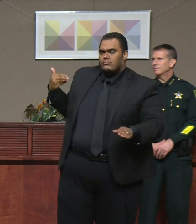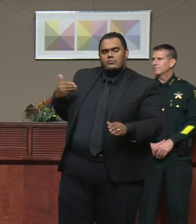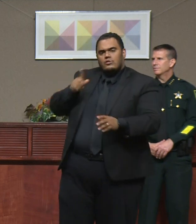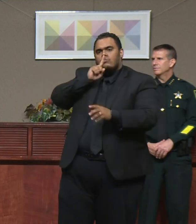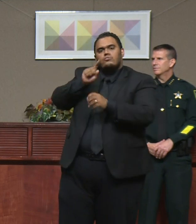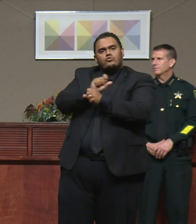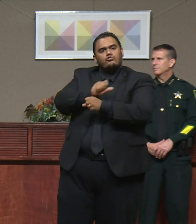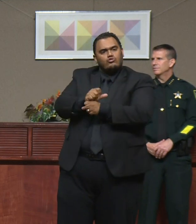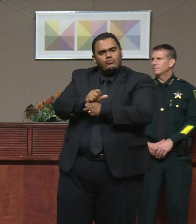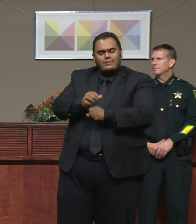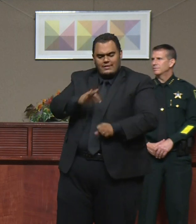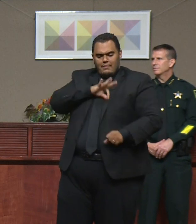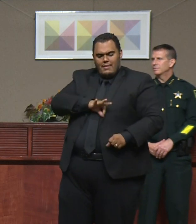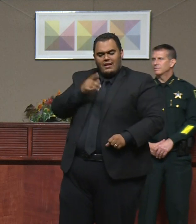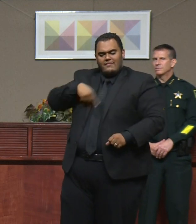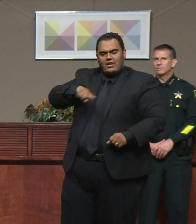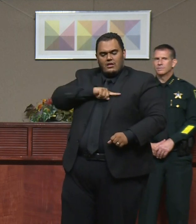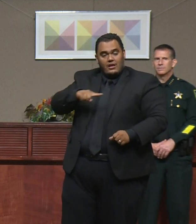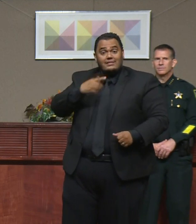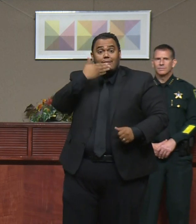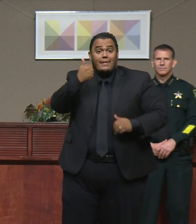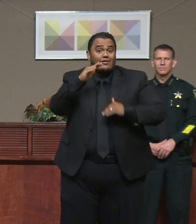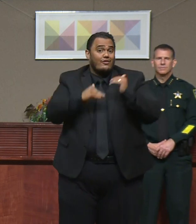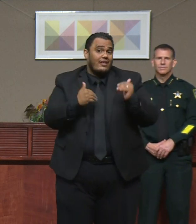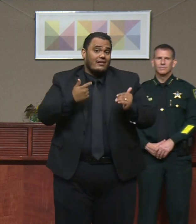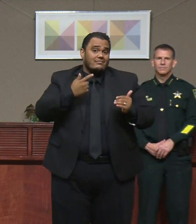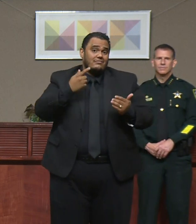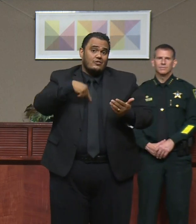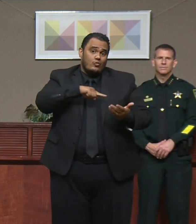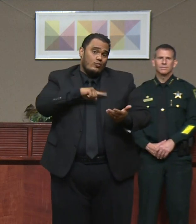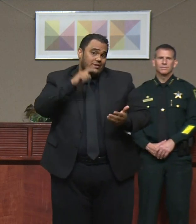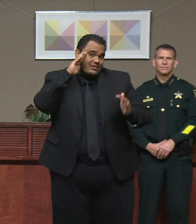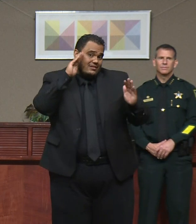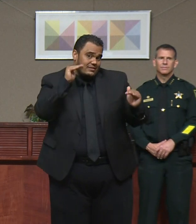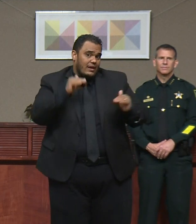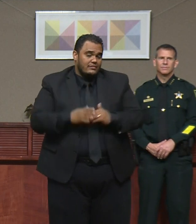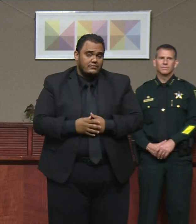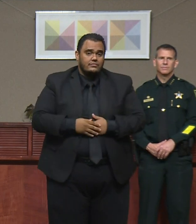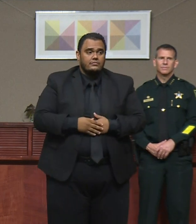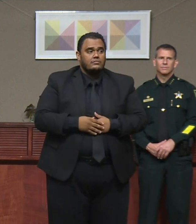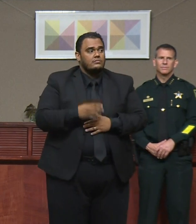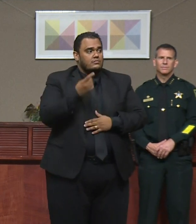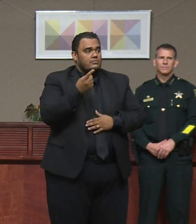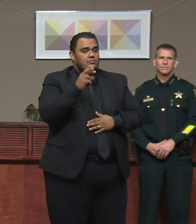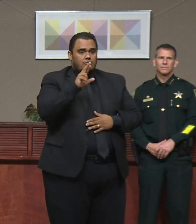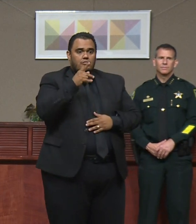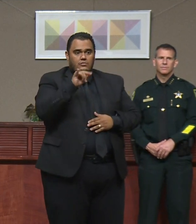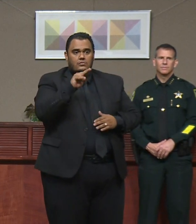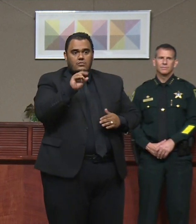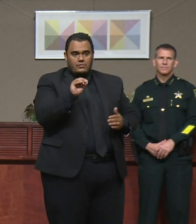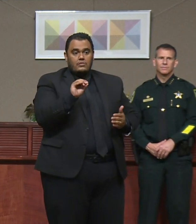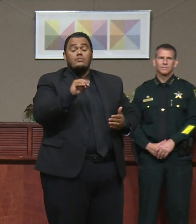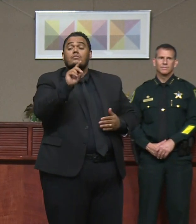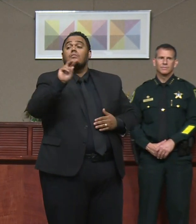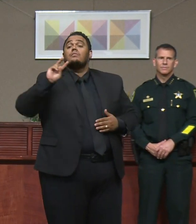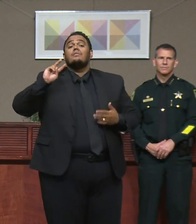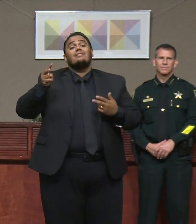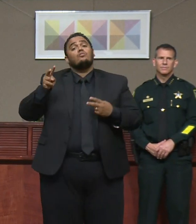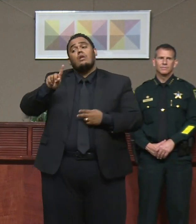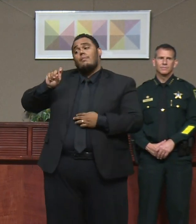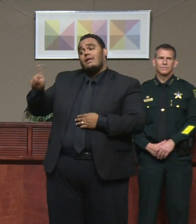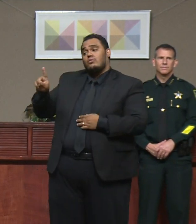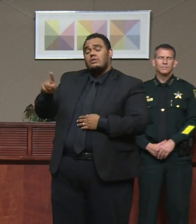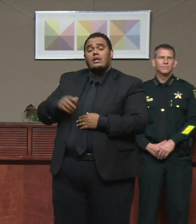navigate through this better than we would have otherwise. Gracias. Dr. Pino. Mi siguiente pregunta es, la Junta de Trabajo para